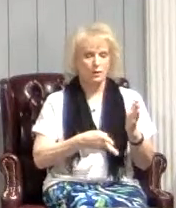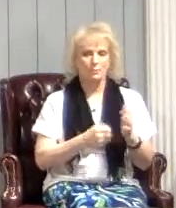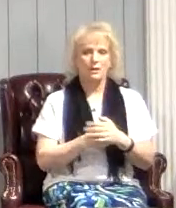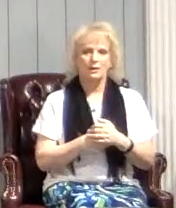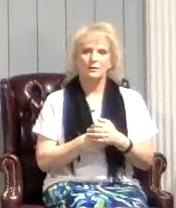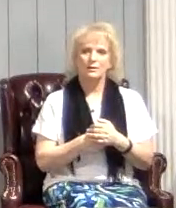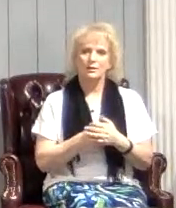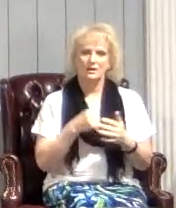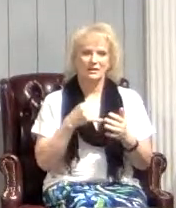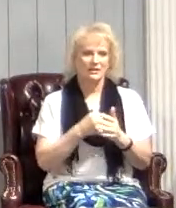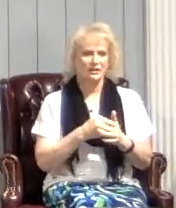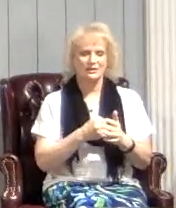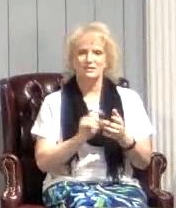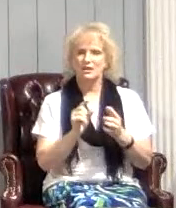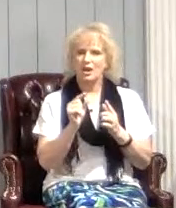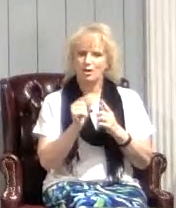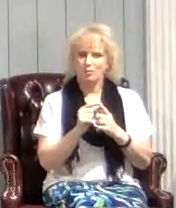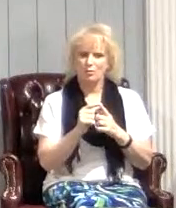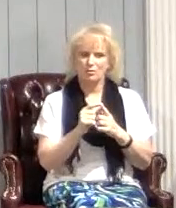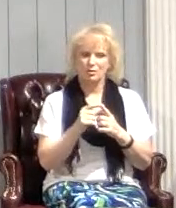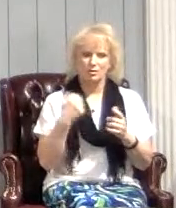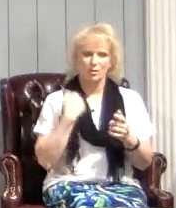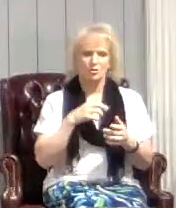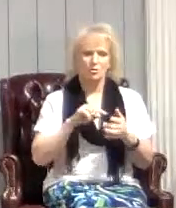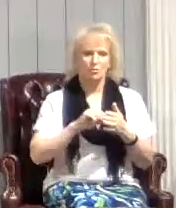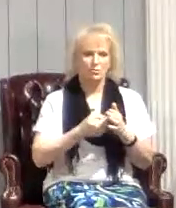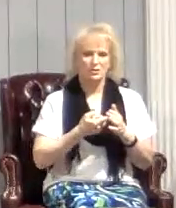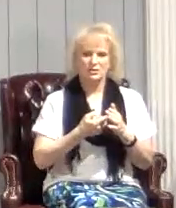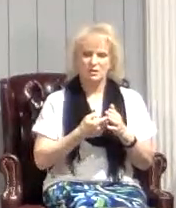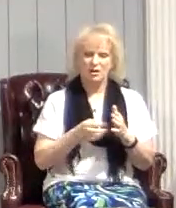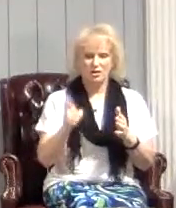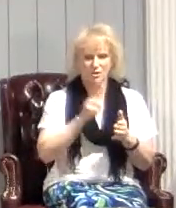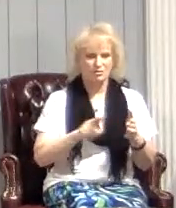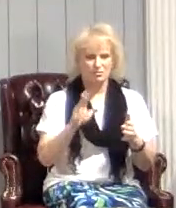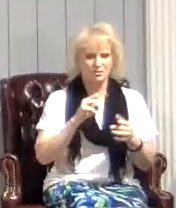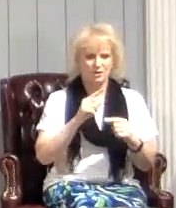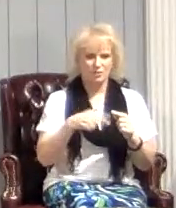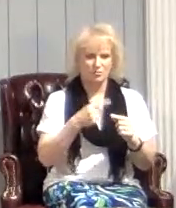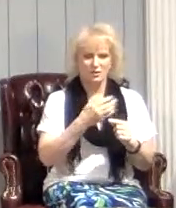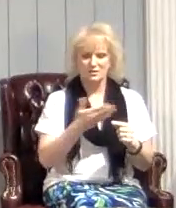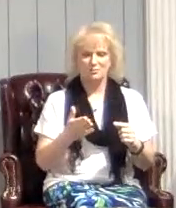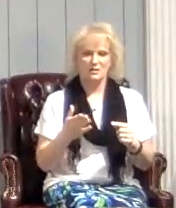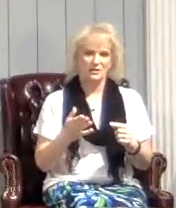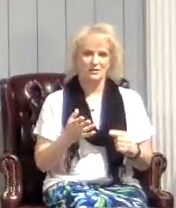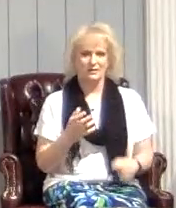That is one of those words that, you know, we start using when, you know, something is really cool, you say it's hot.